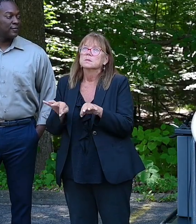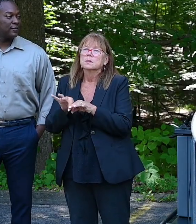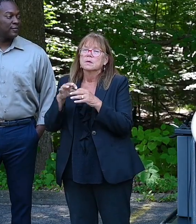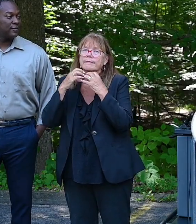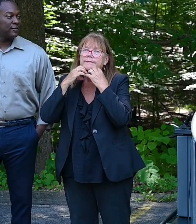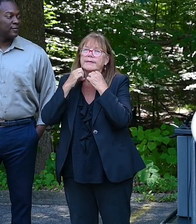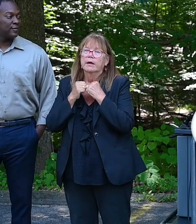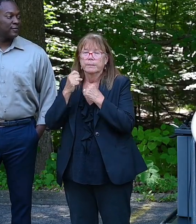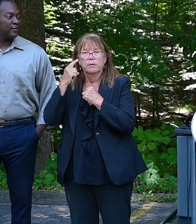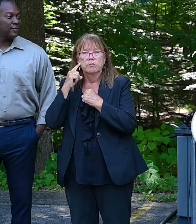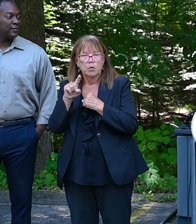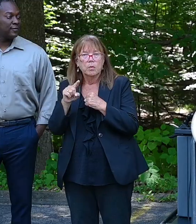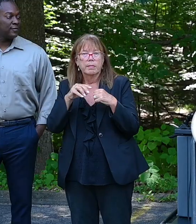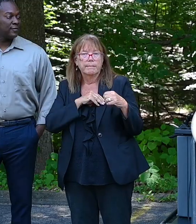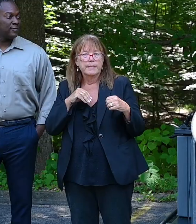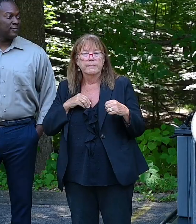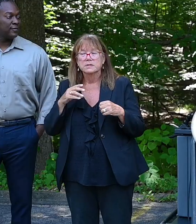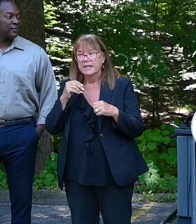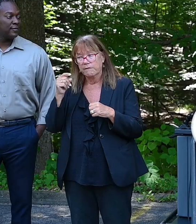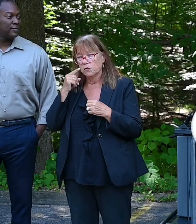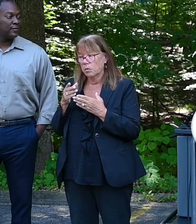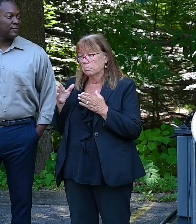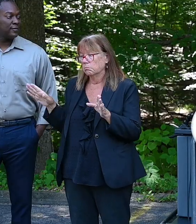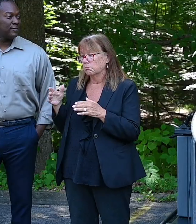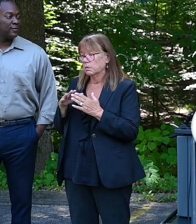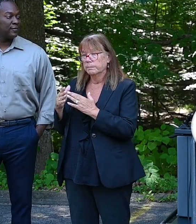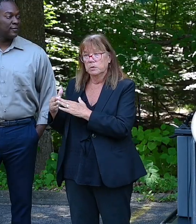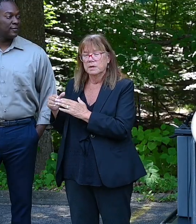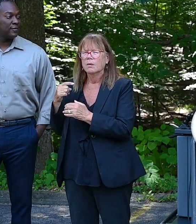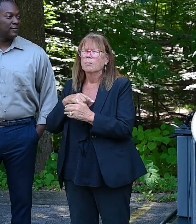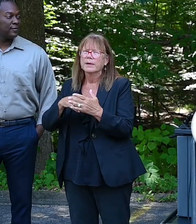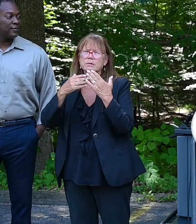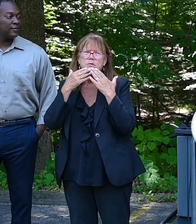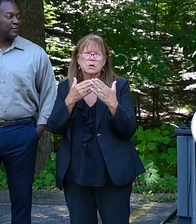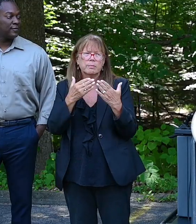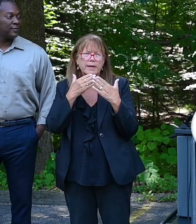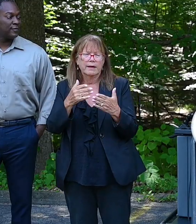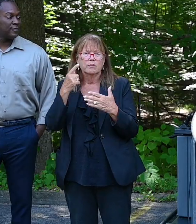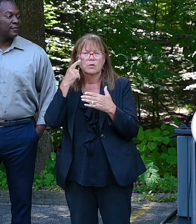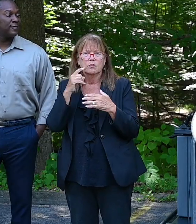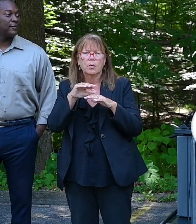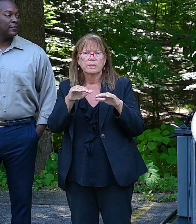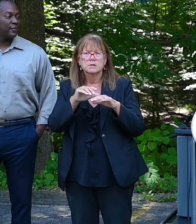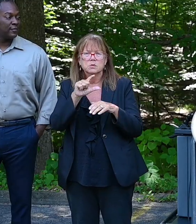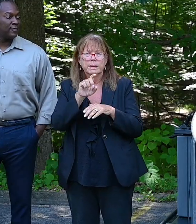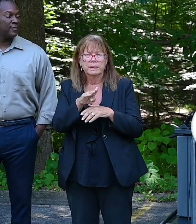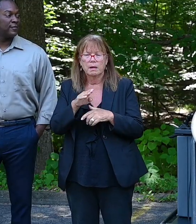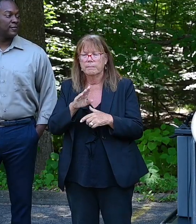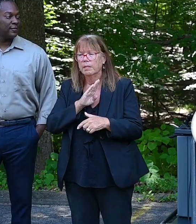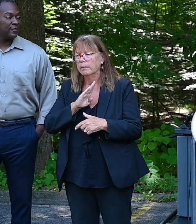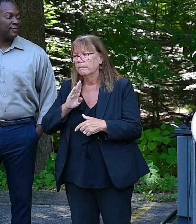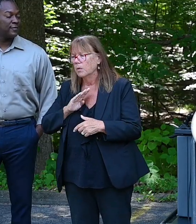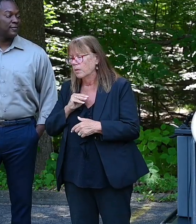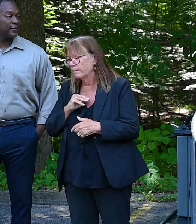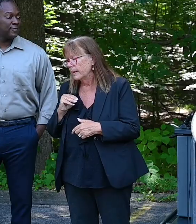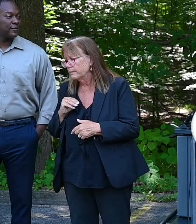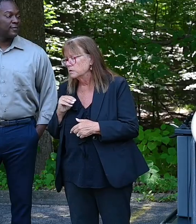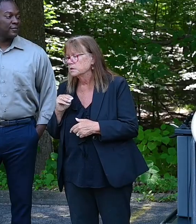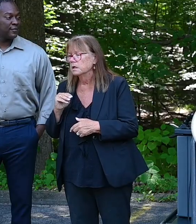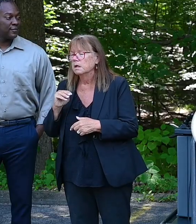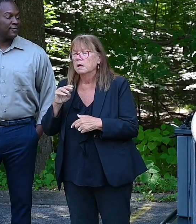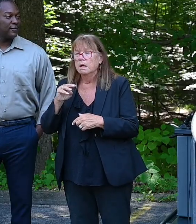but also for the broader community. And we are really so grateful to Watermont, their board members, the members of